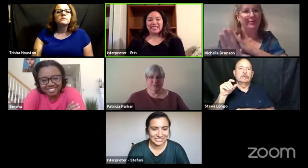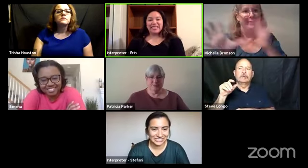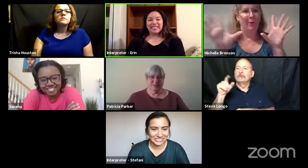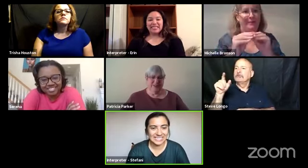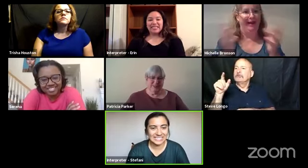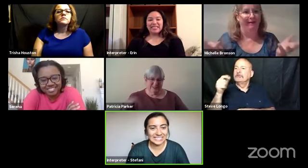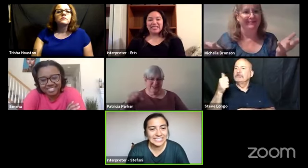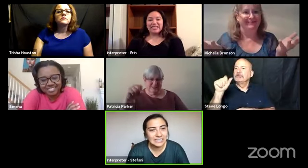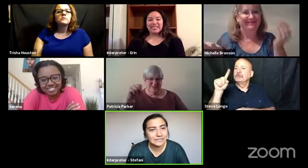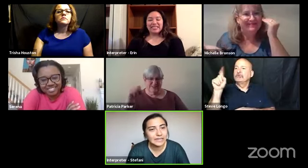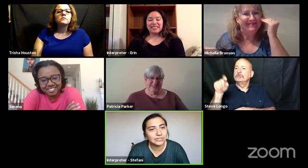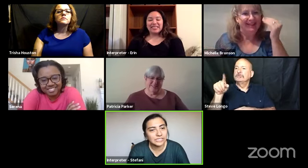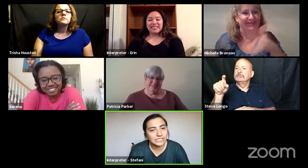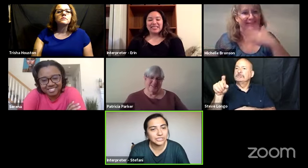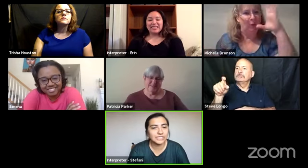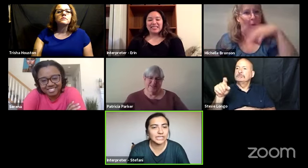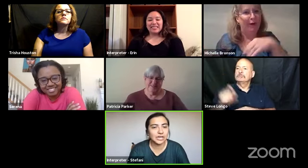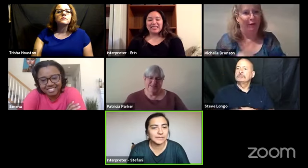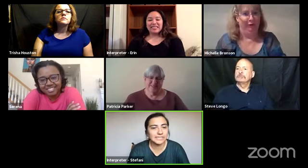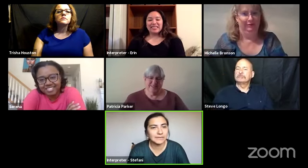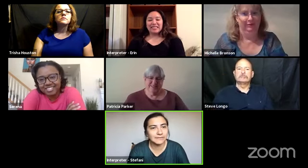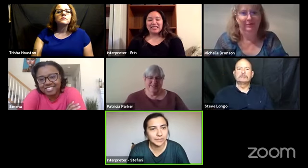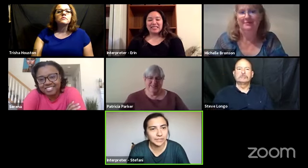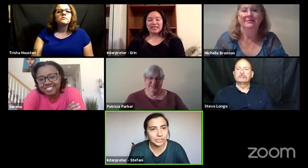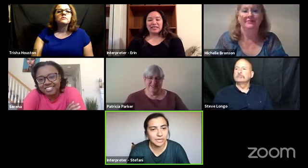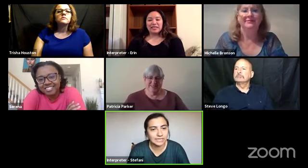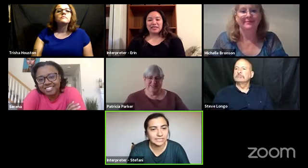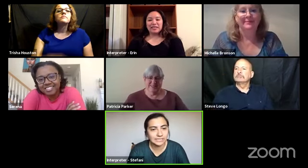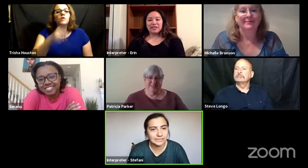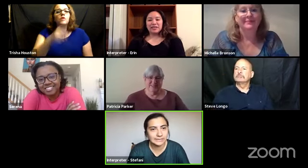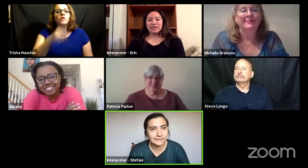Sure, and this is Steve. Trisha, did you see any comments come in from our YouTube audience?